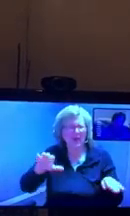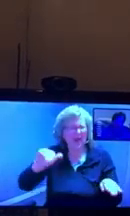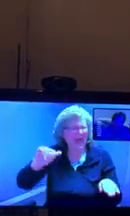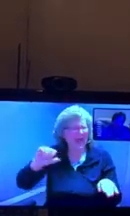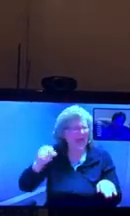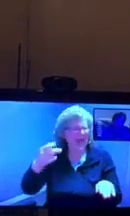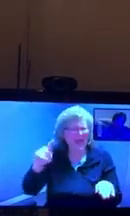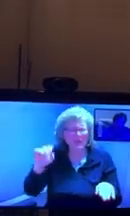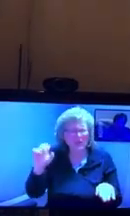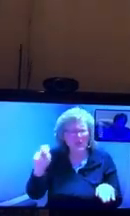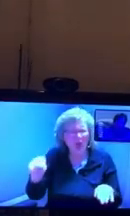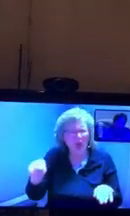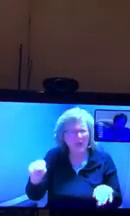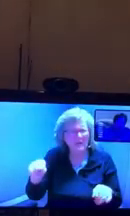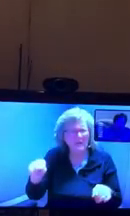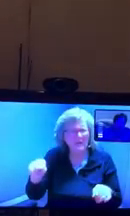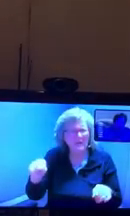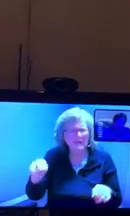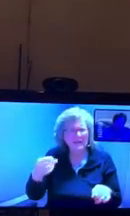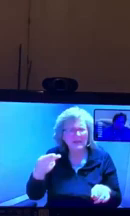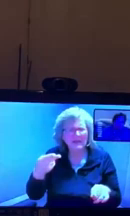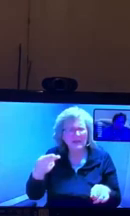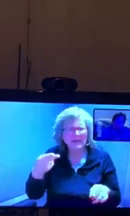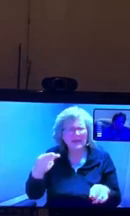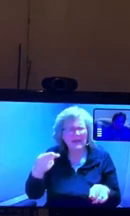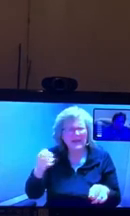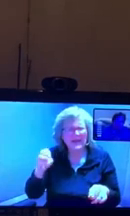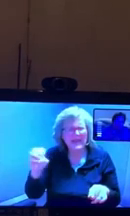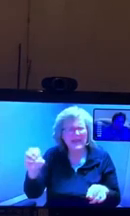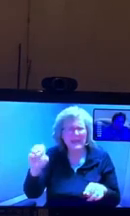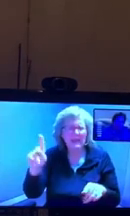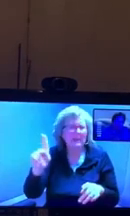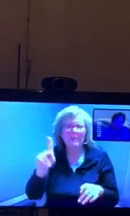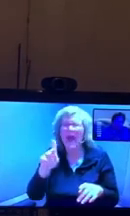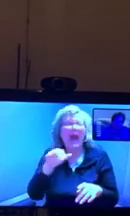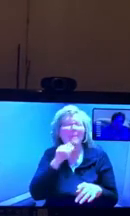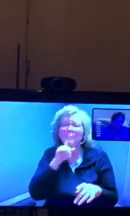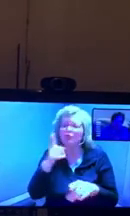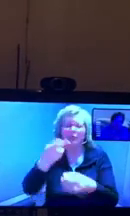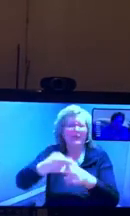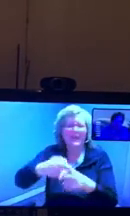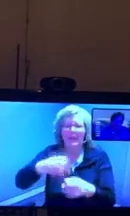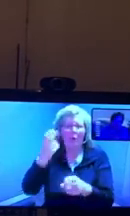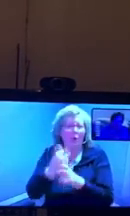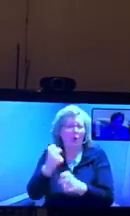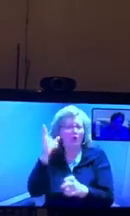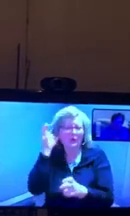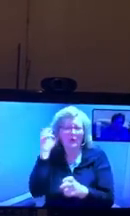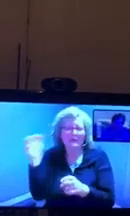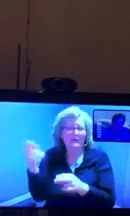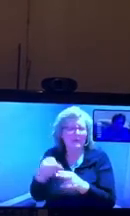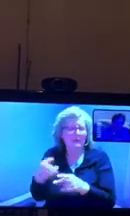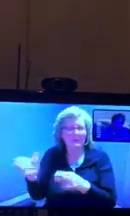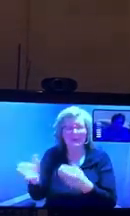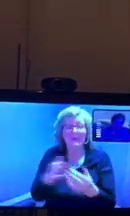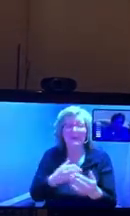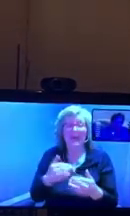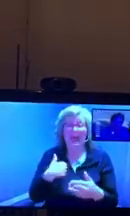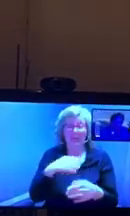you everything I know about this guy. He's fantastic. But I've known Ash, I've been in business with Ash for 25 years. He's an honest